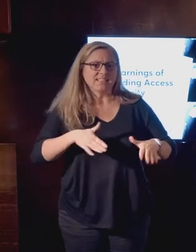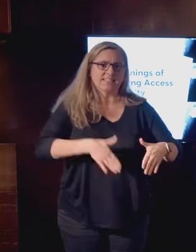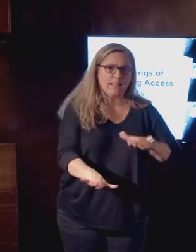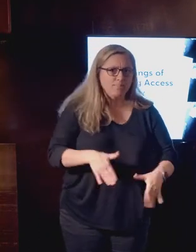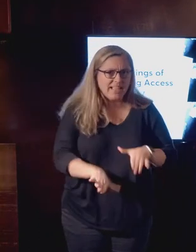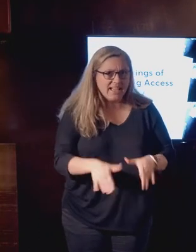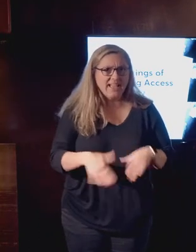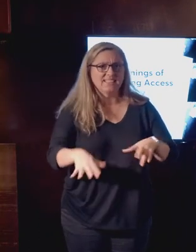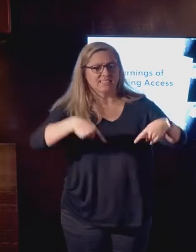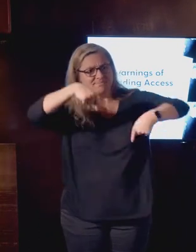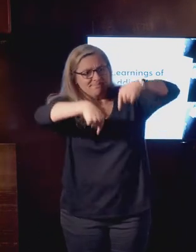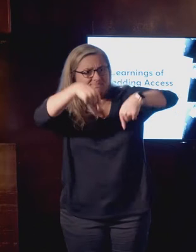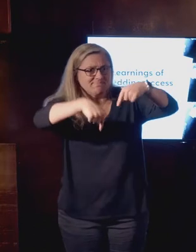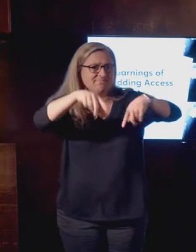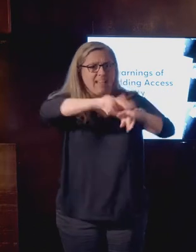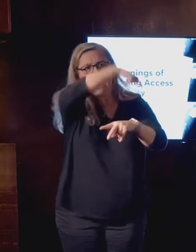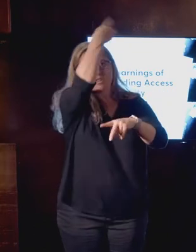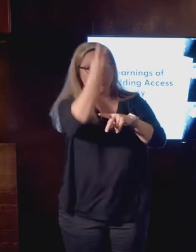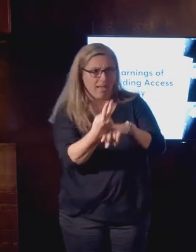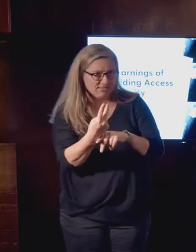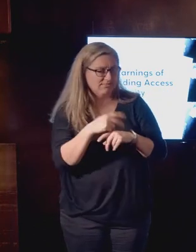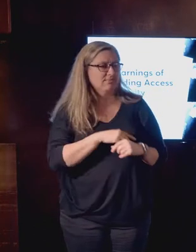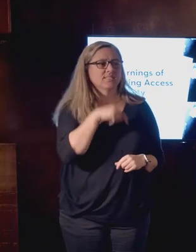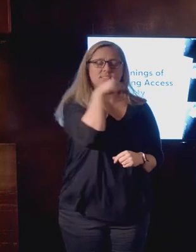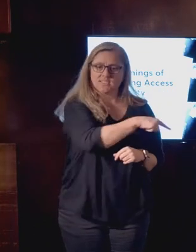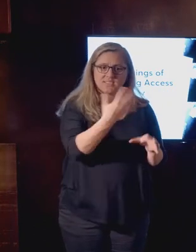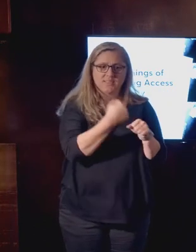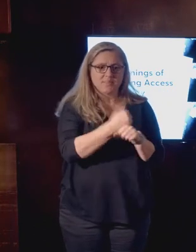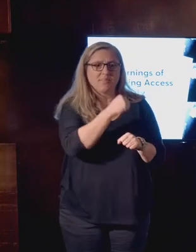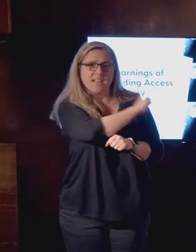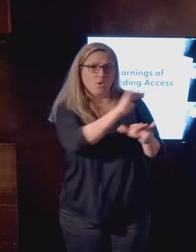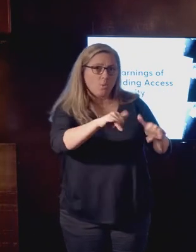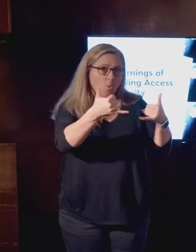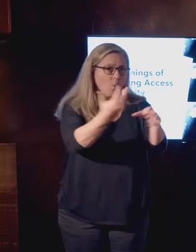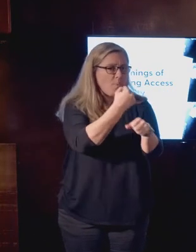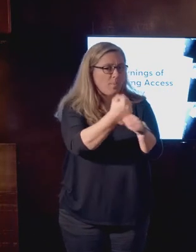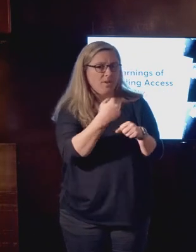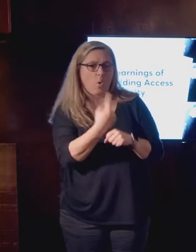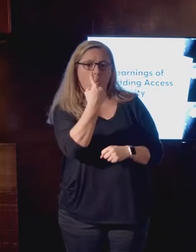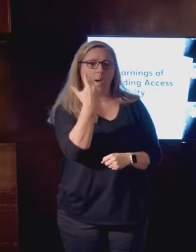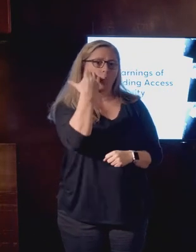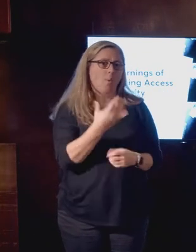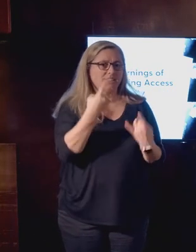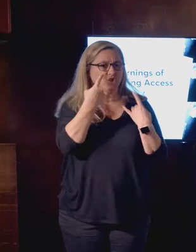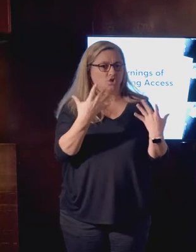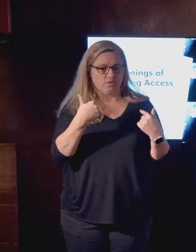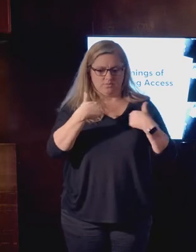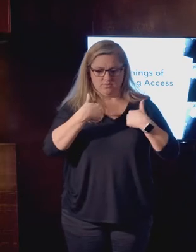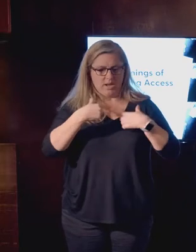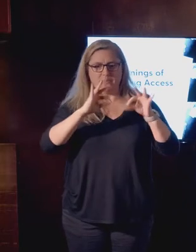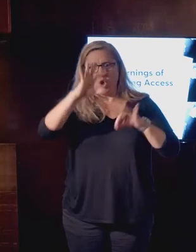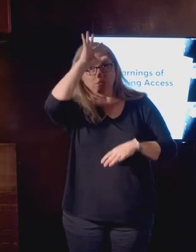stilt walking acrobat. Emma has produced her own award-winning productions, including her one-woman show, I'm Not a